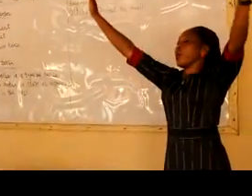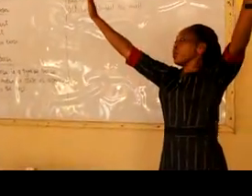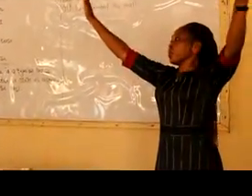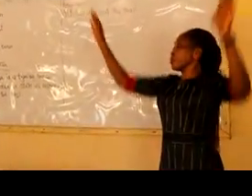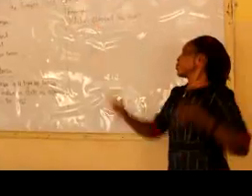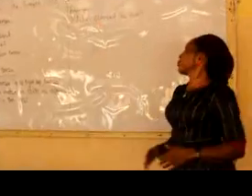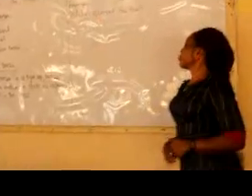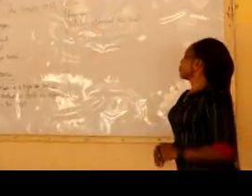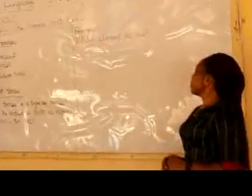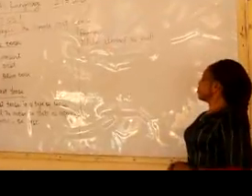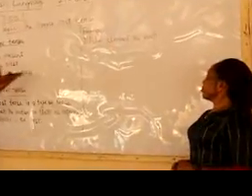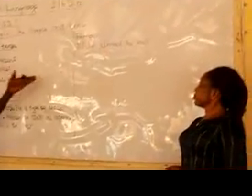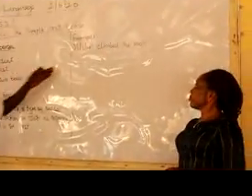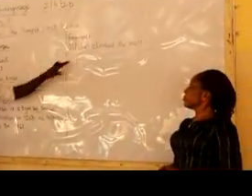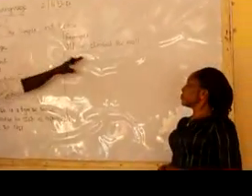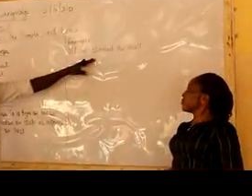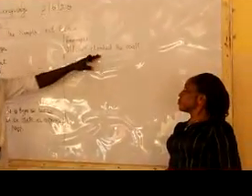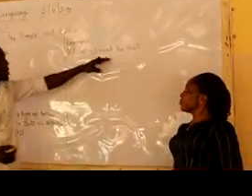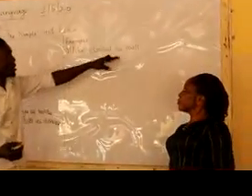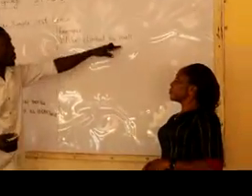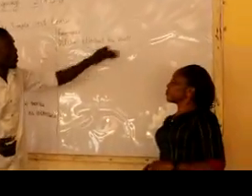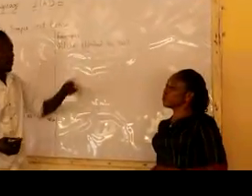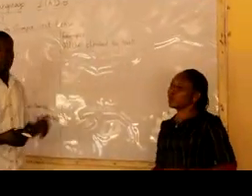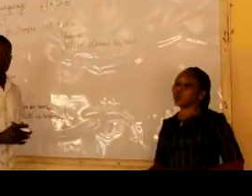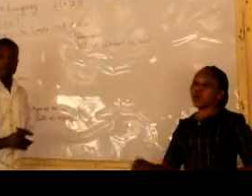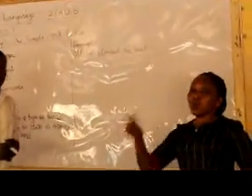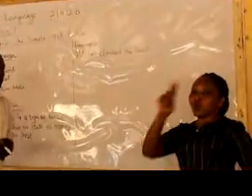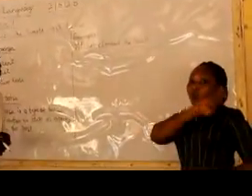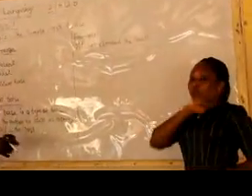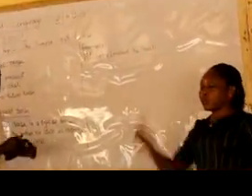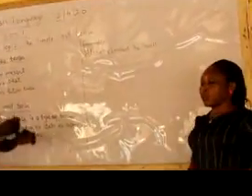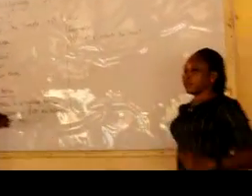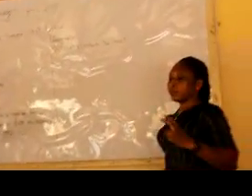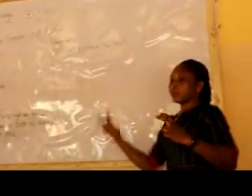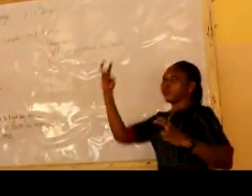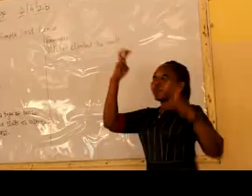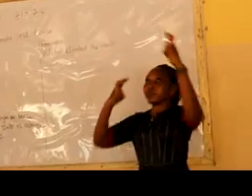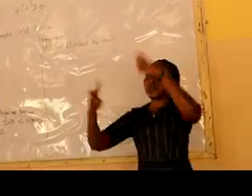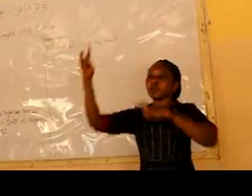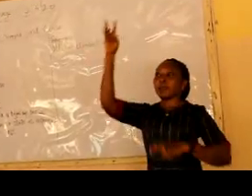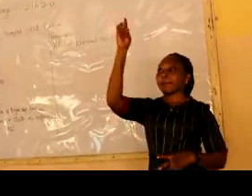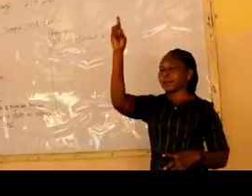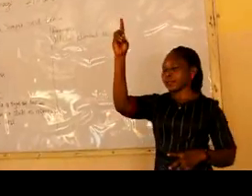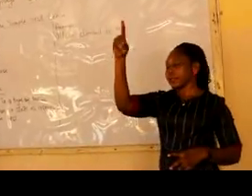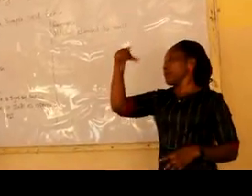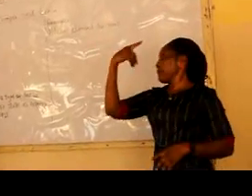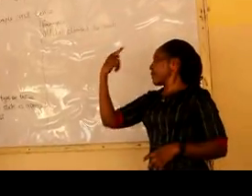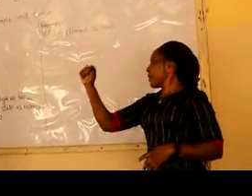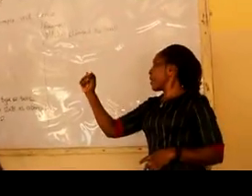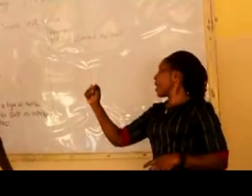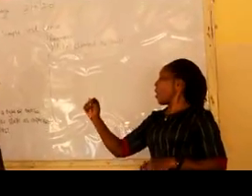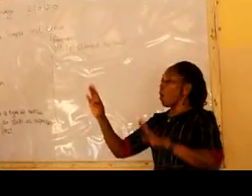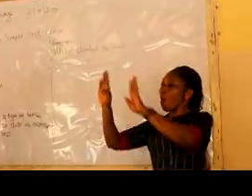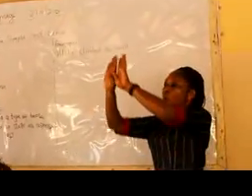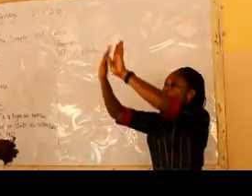Look at that sentence now. Uche climbed the wall. This is a good example of a